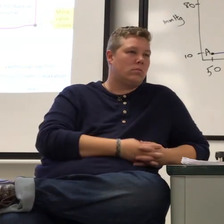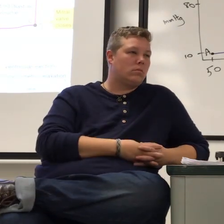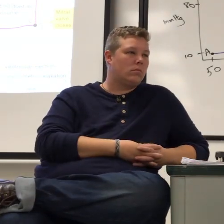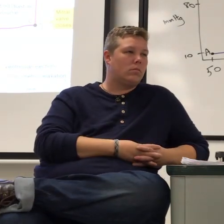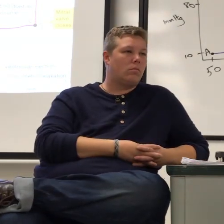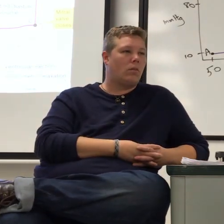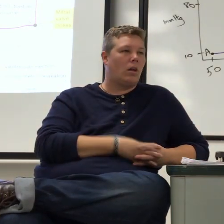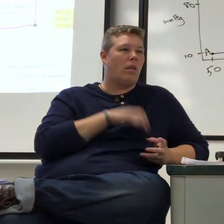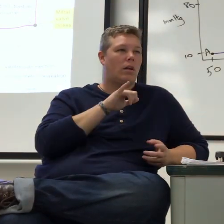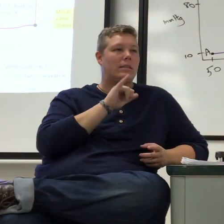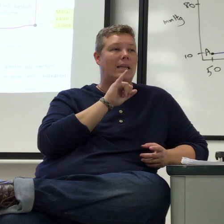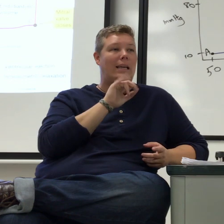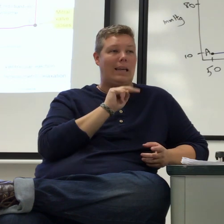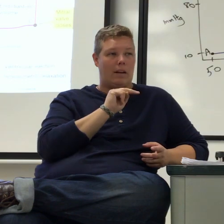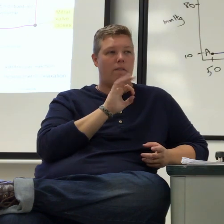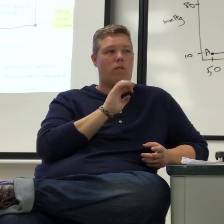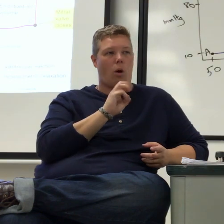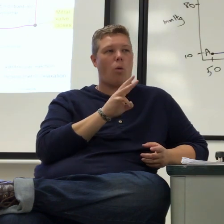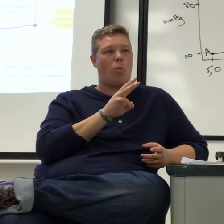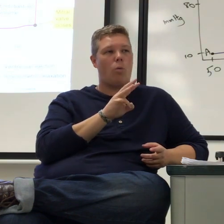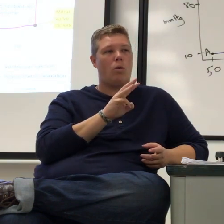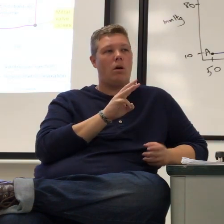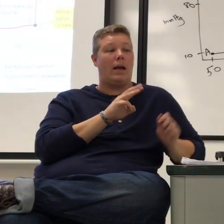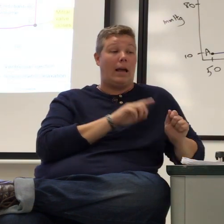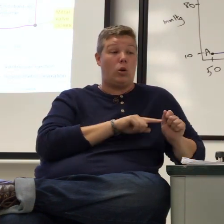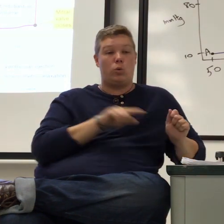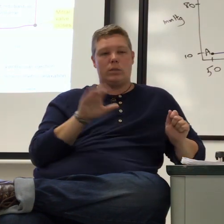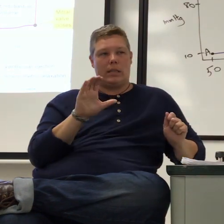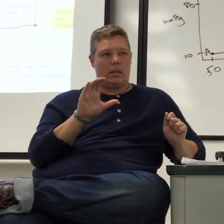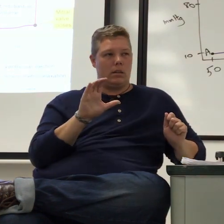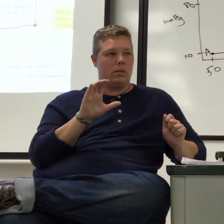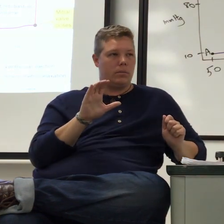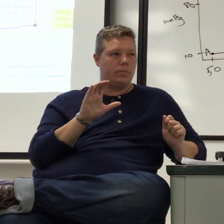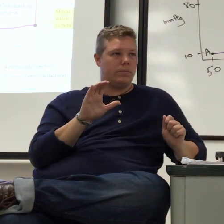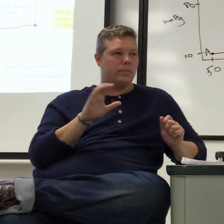Now that's inflow. From A to C.